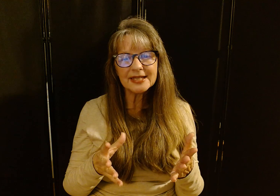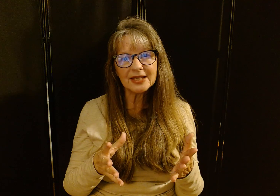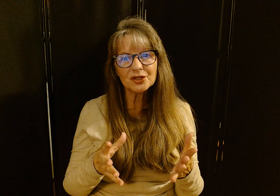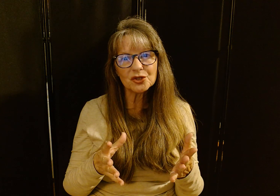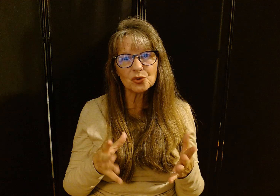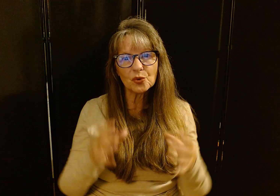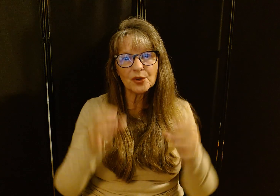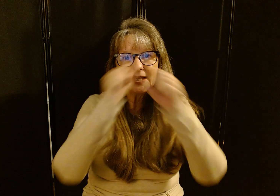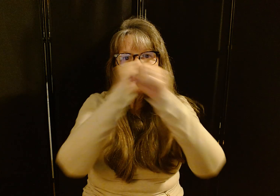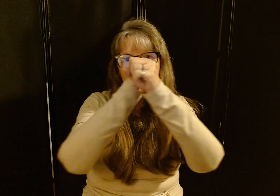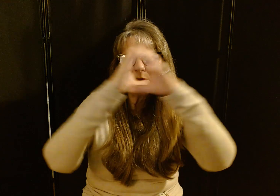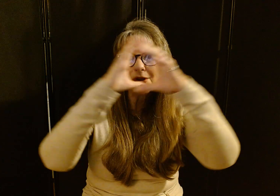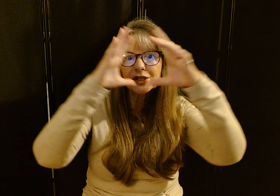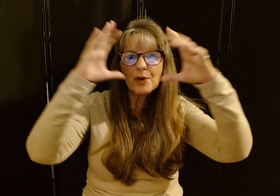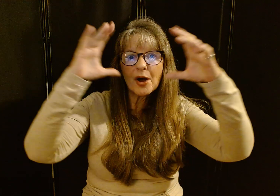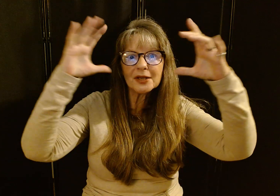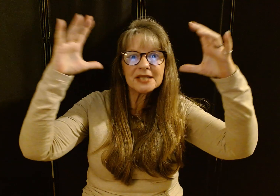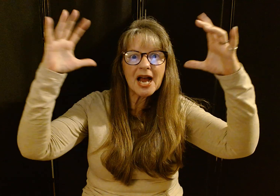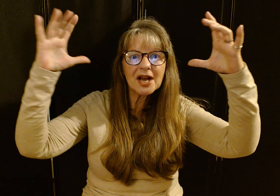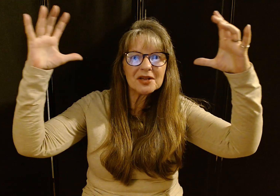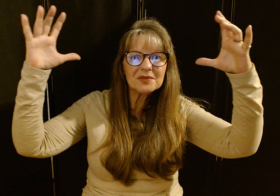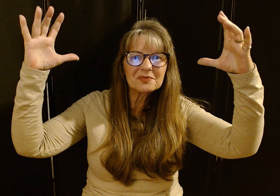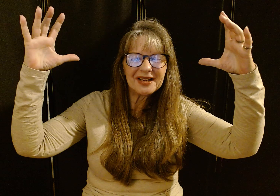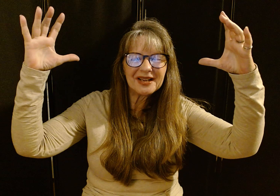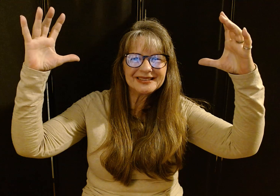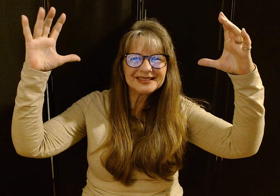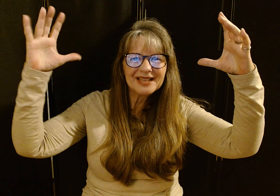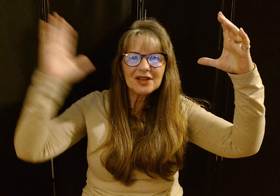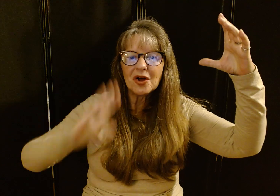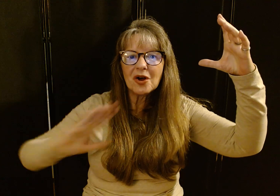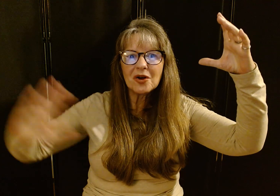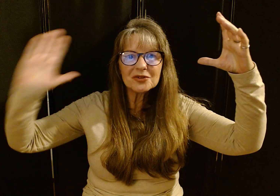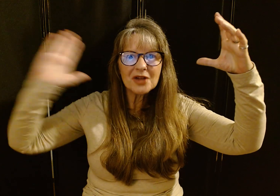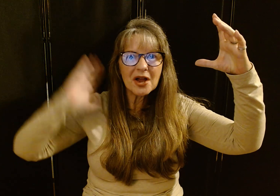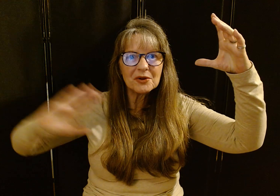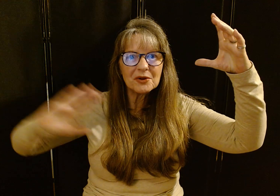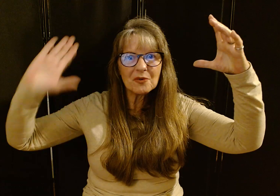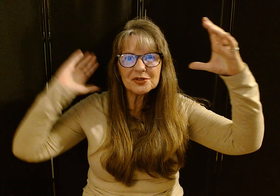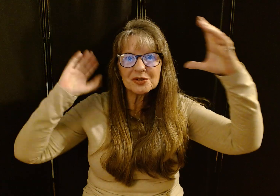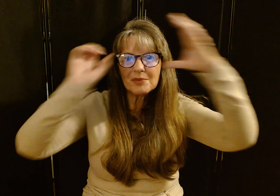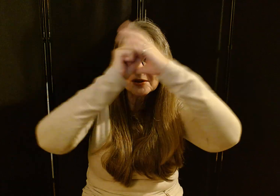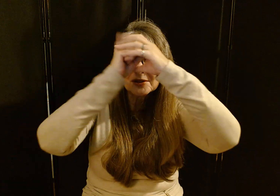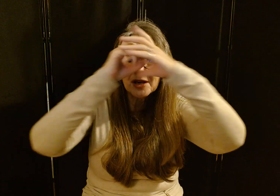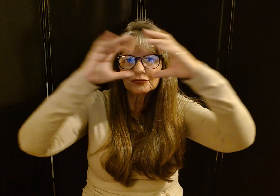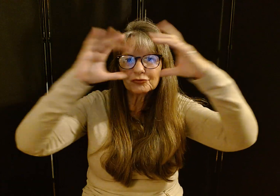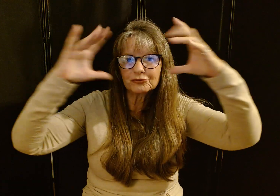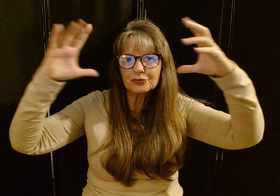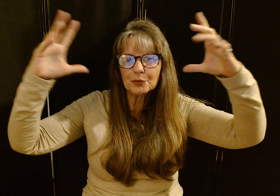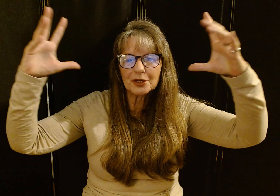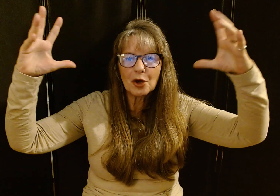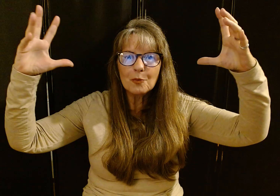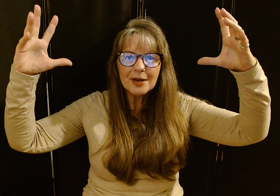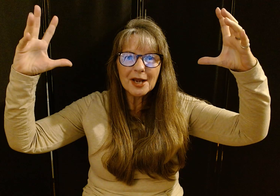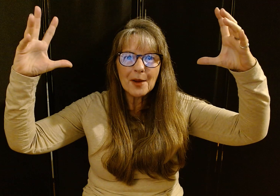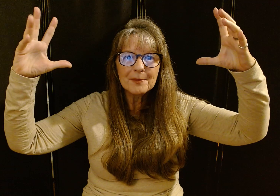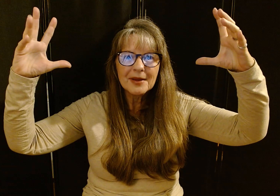telling a story, once upon a time, right? Long time ago, once upon a time, when we're going to open it up,